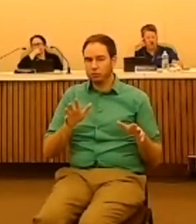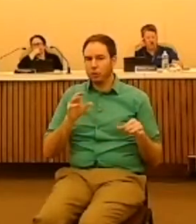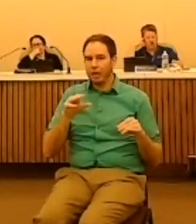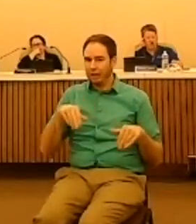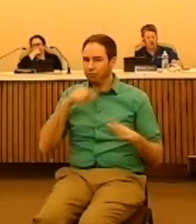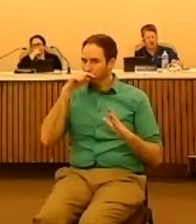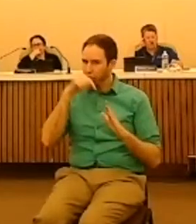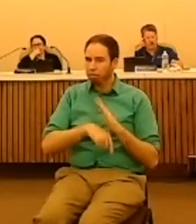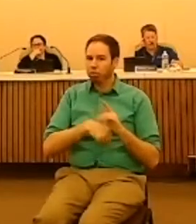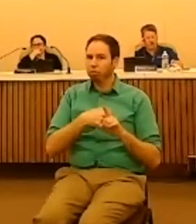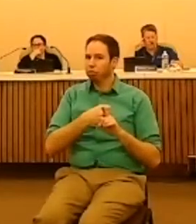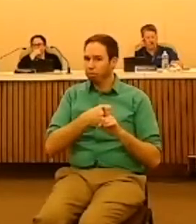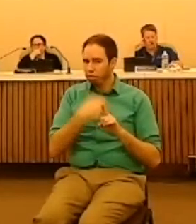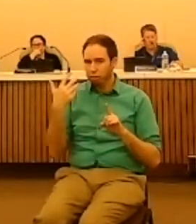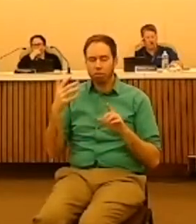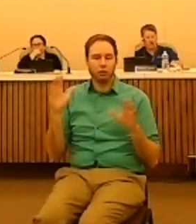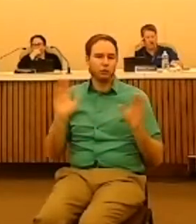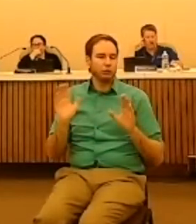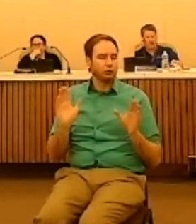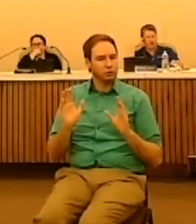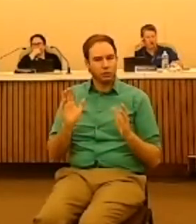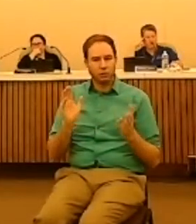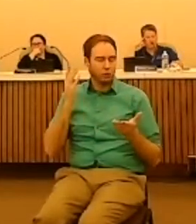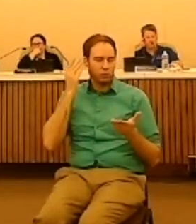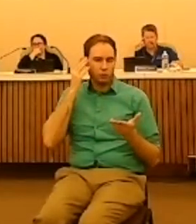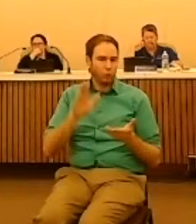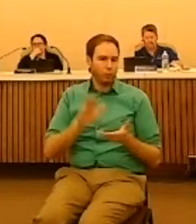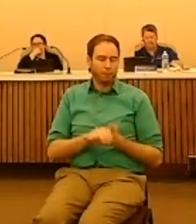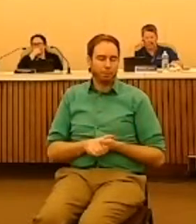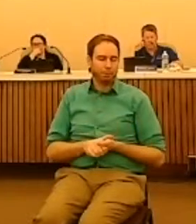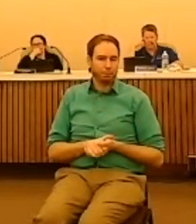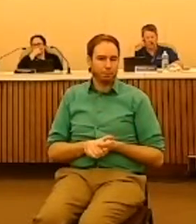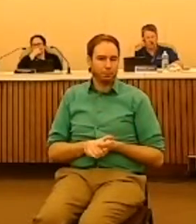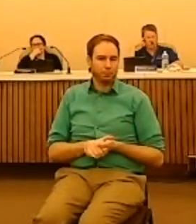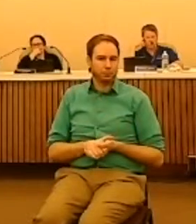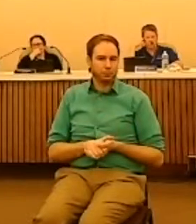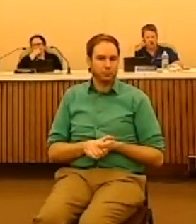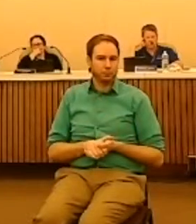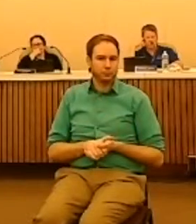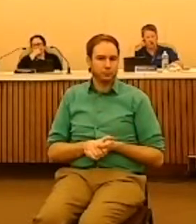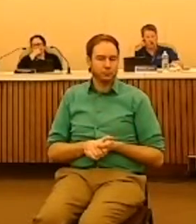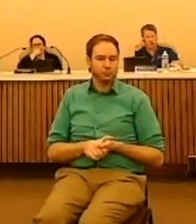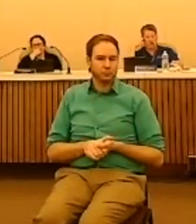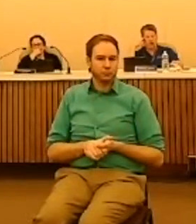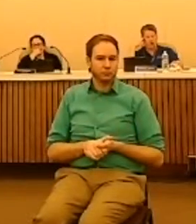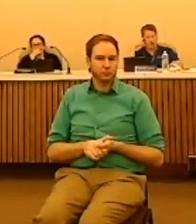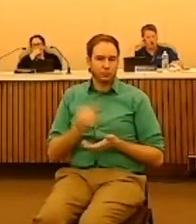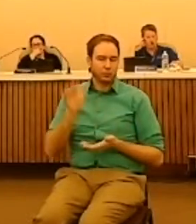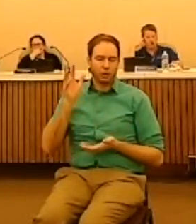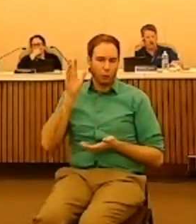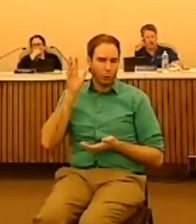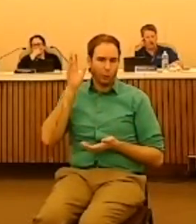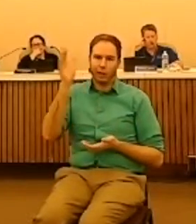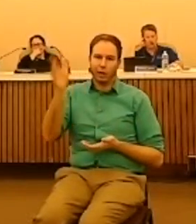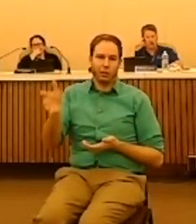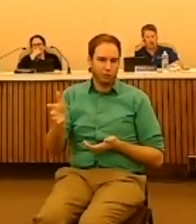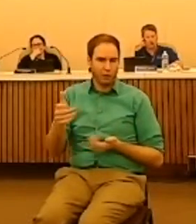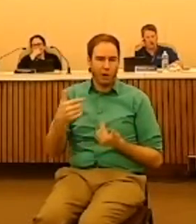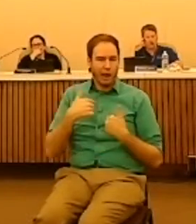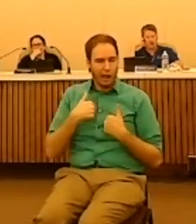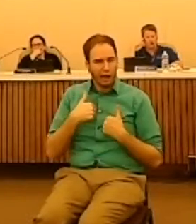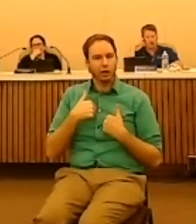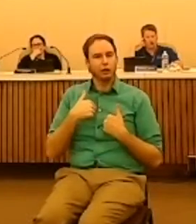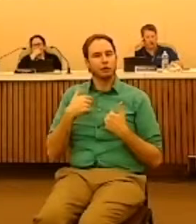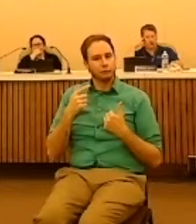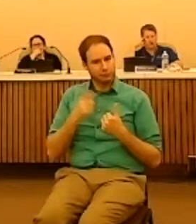But again, I don't know whether that will ever happen. That's way down the road. I just like to